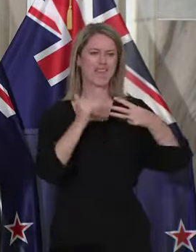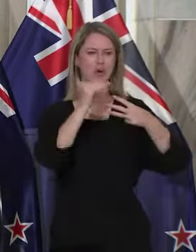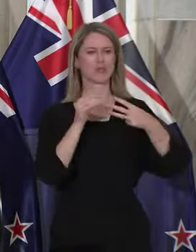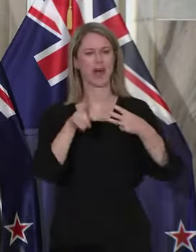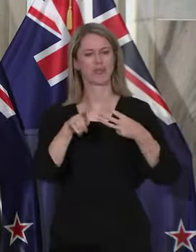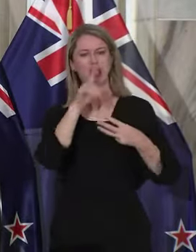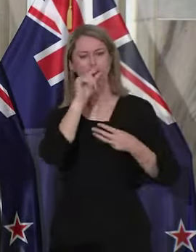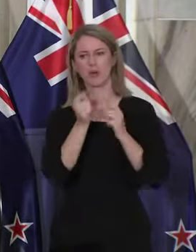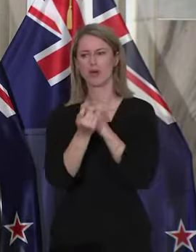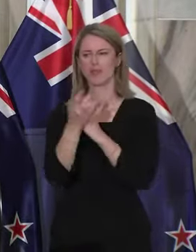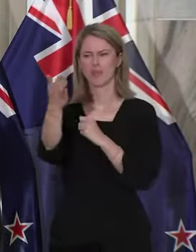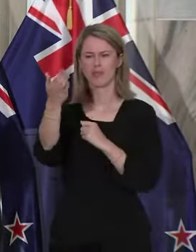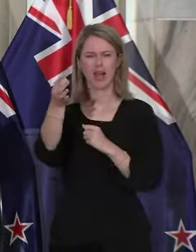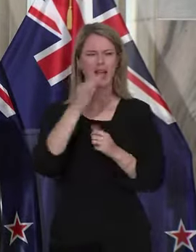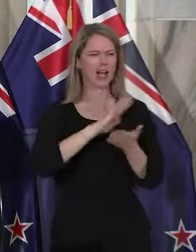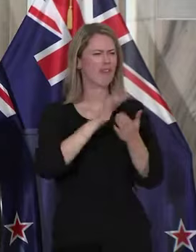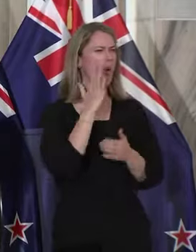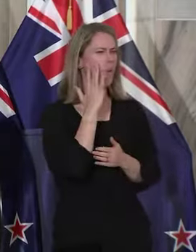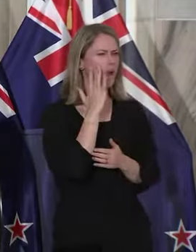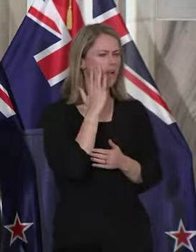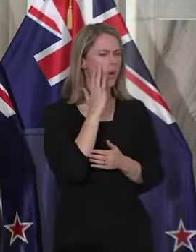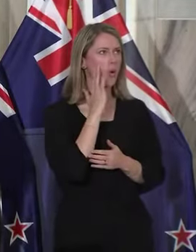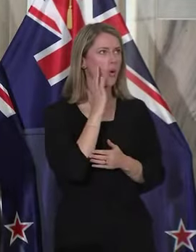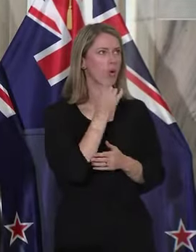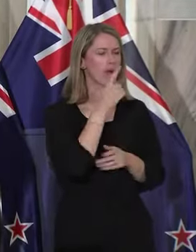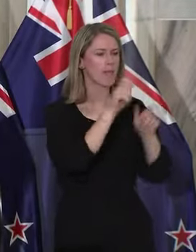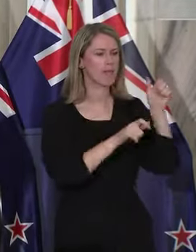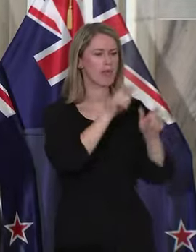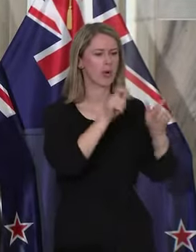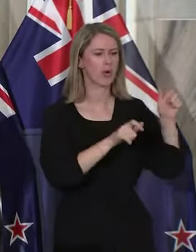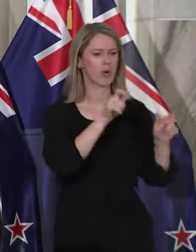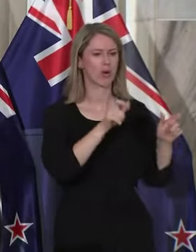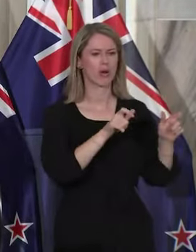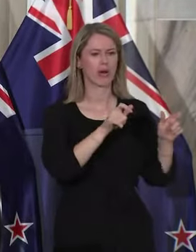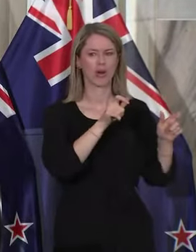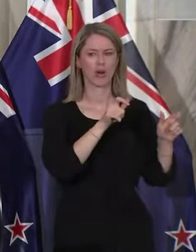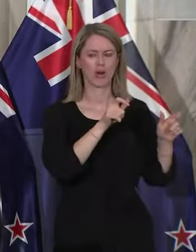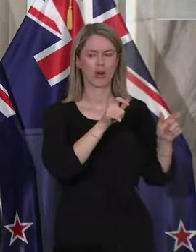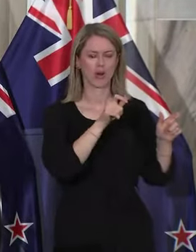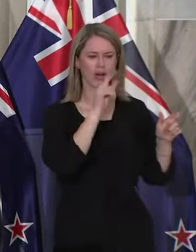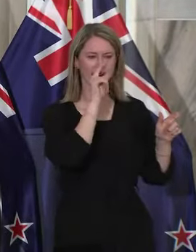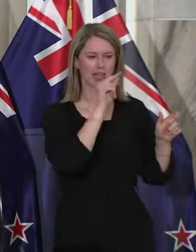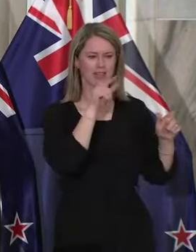Can you clarify when exactly Aucklanders will be able to leave Auckland for domestic travel?